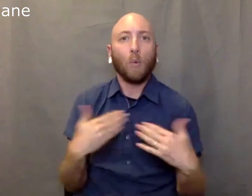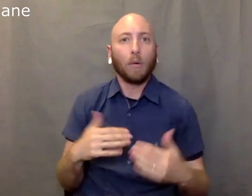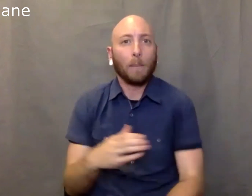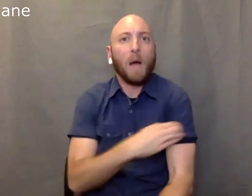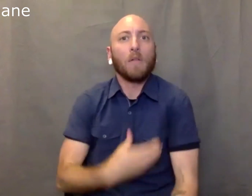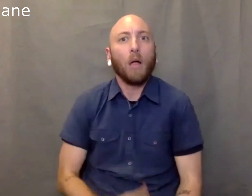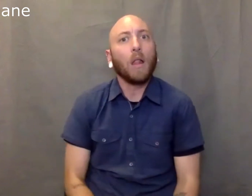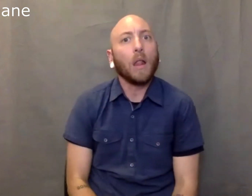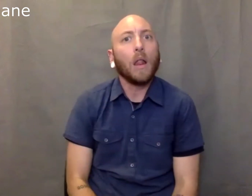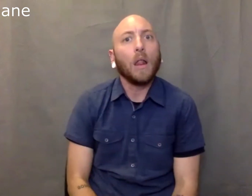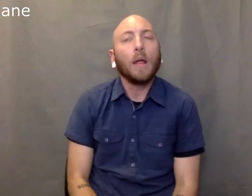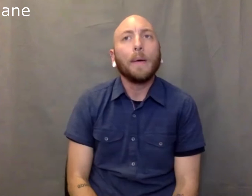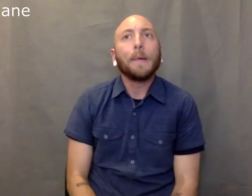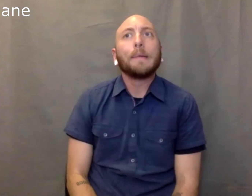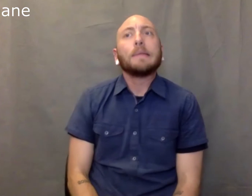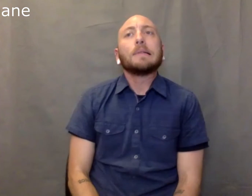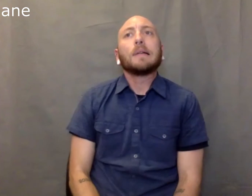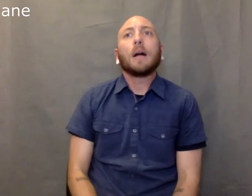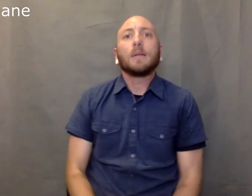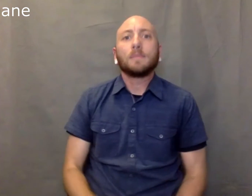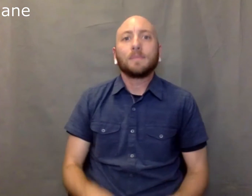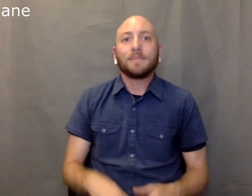yeah, we haven't hosted anything yet.